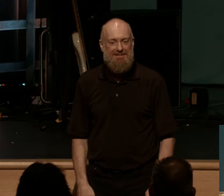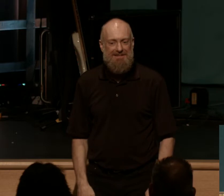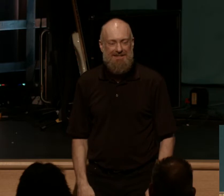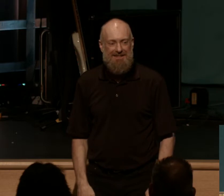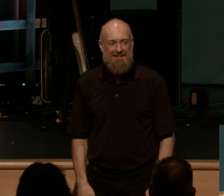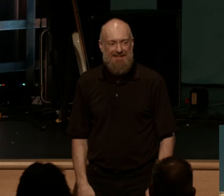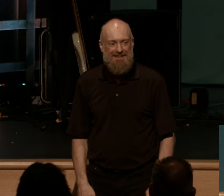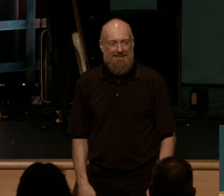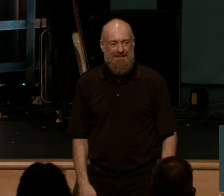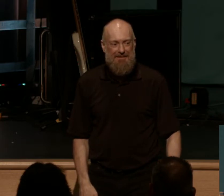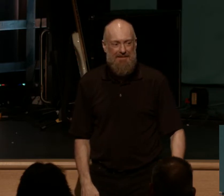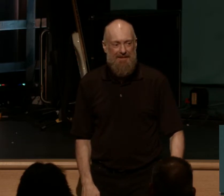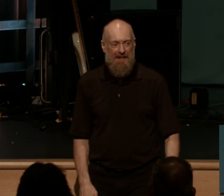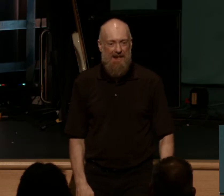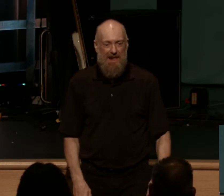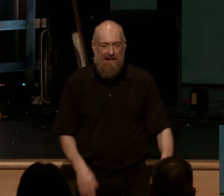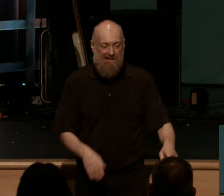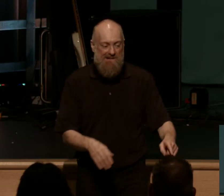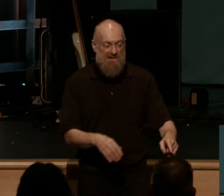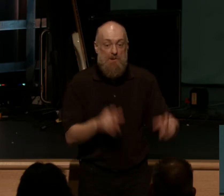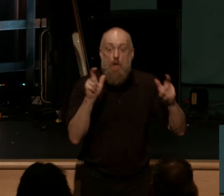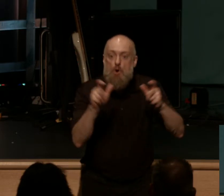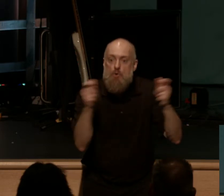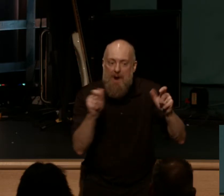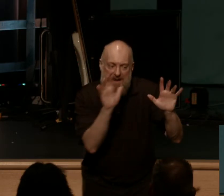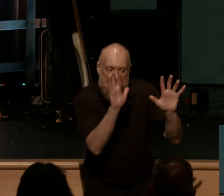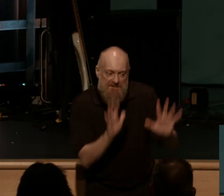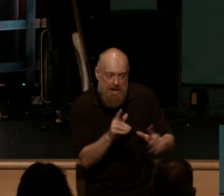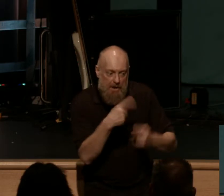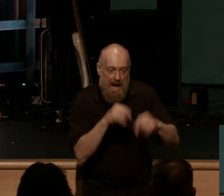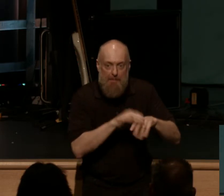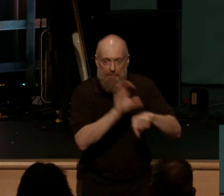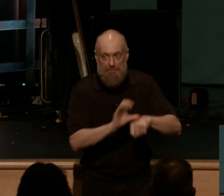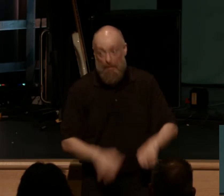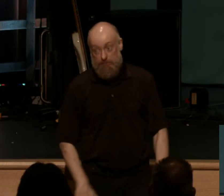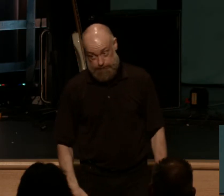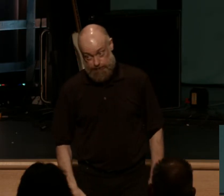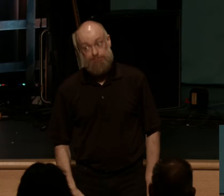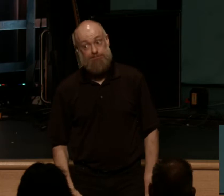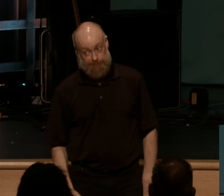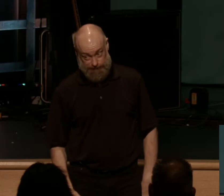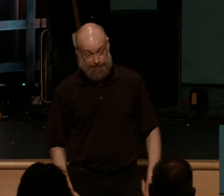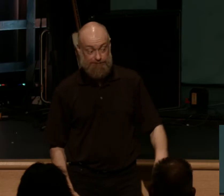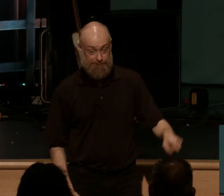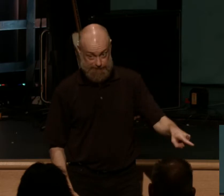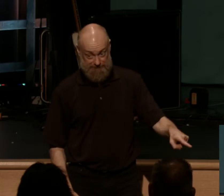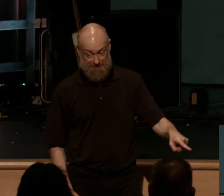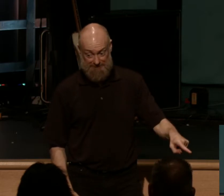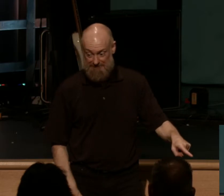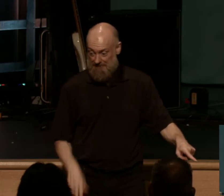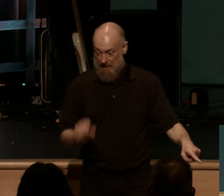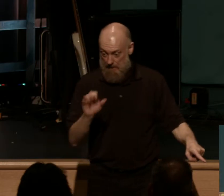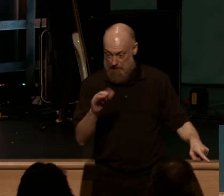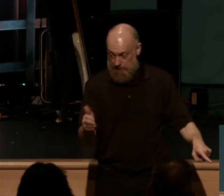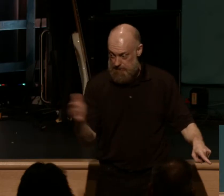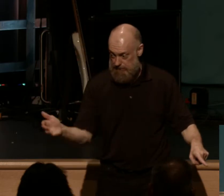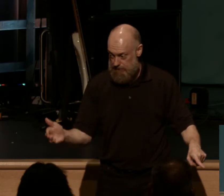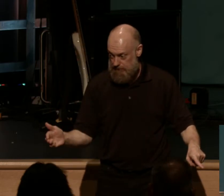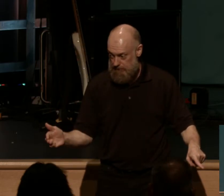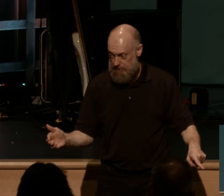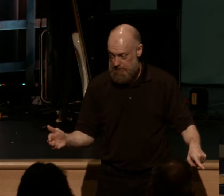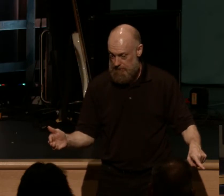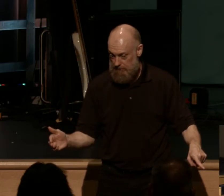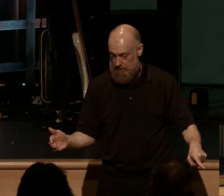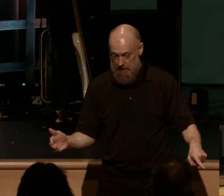says in Acts 5, it says, and great fear came upon the church. Yeah, I bet it did. I mean, I bet it did. Can you imagine the